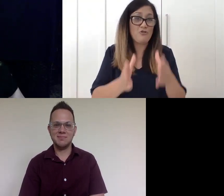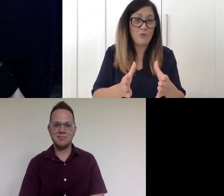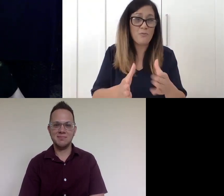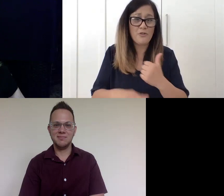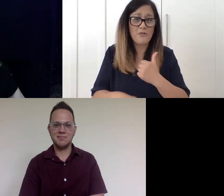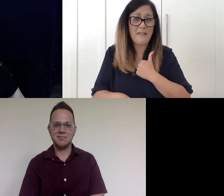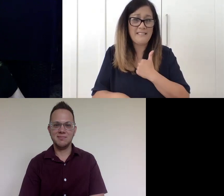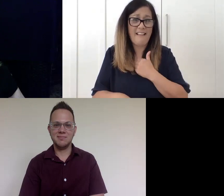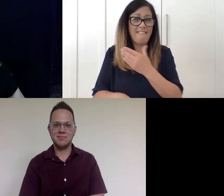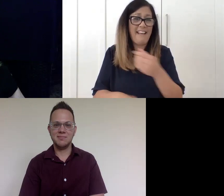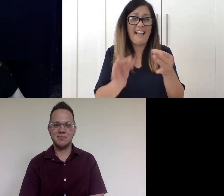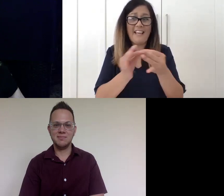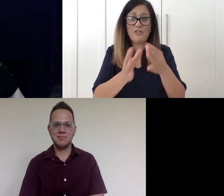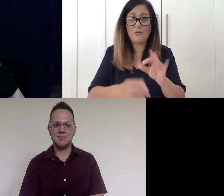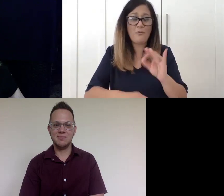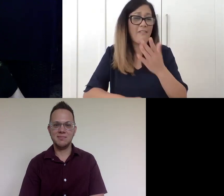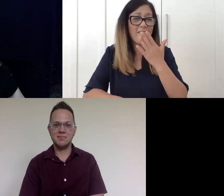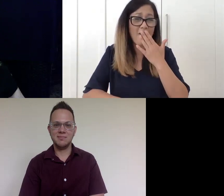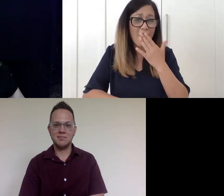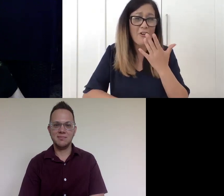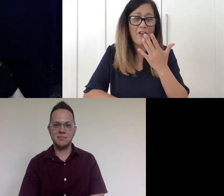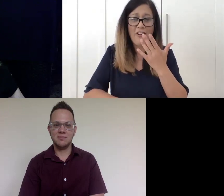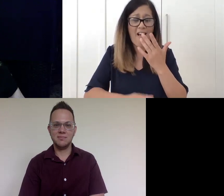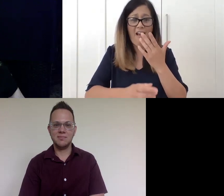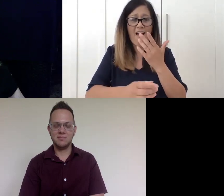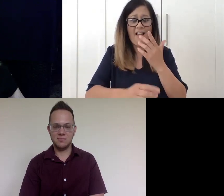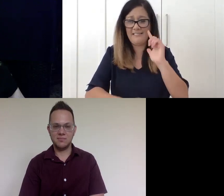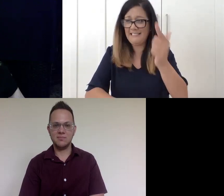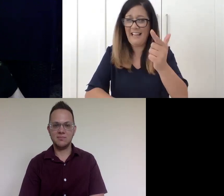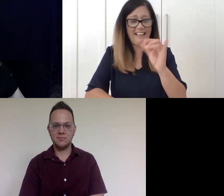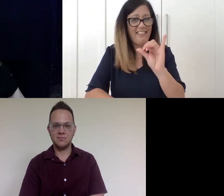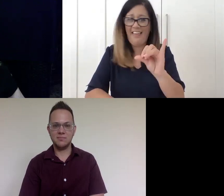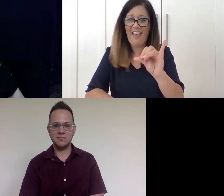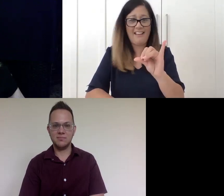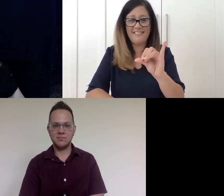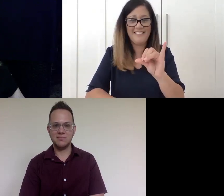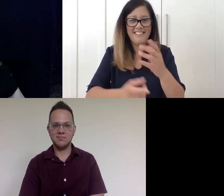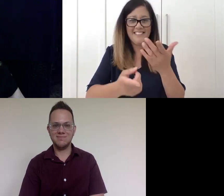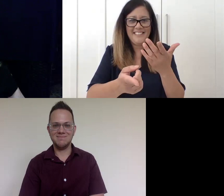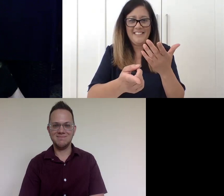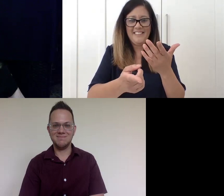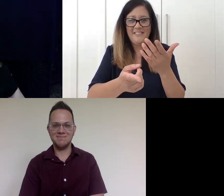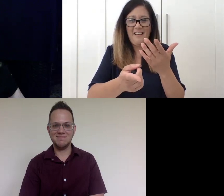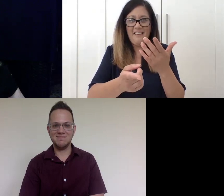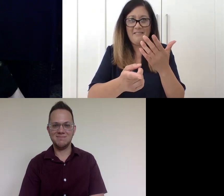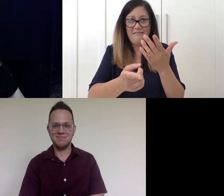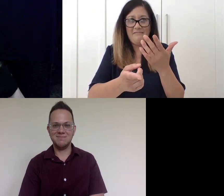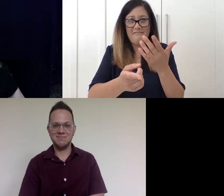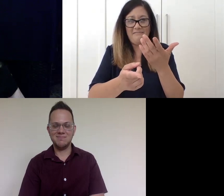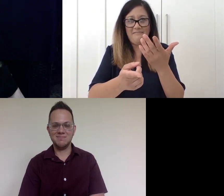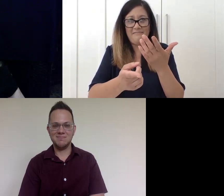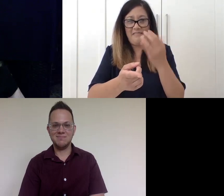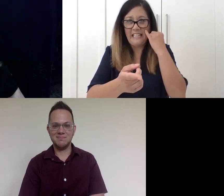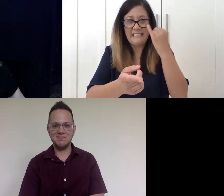Mike. And as an interpreter myself, an interpreter of color, I can second that.